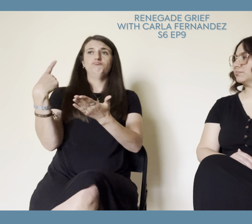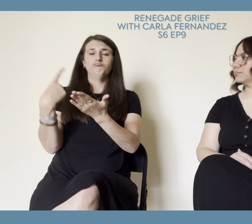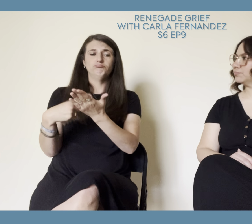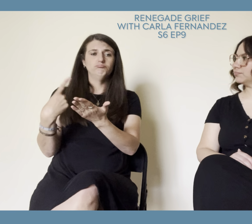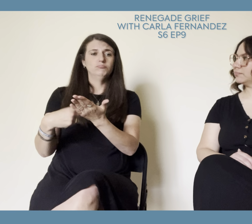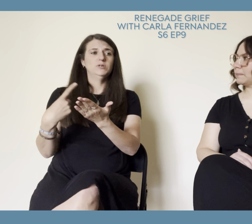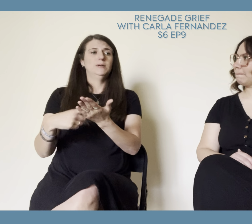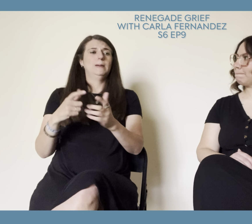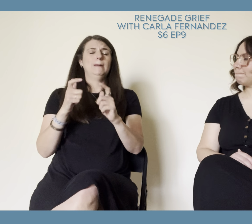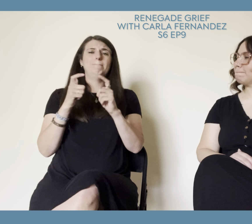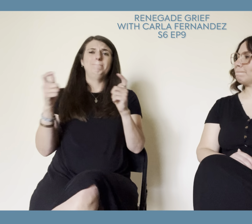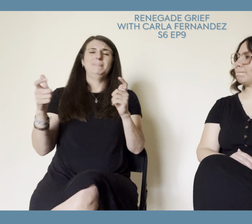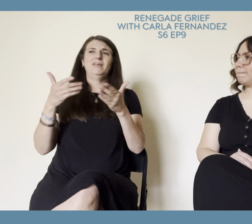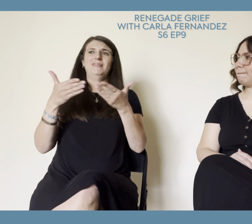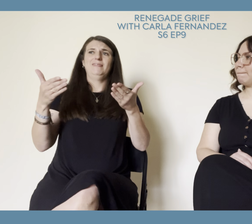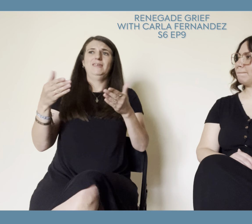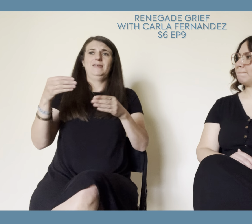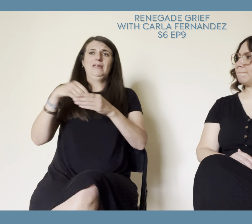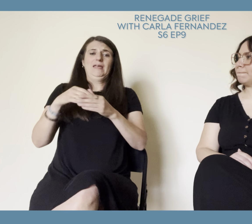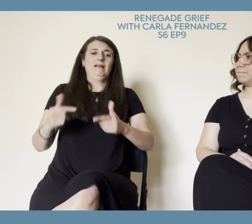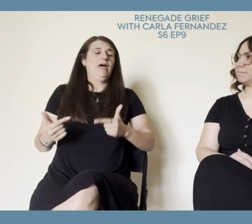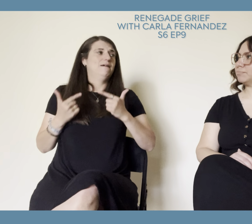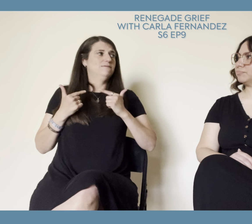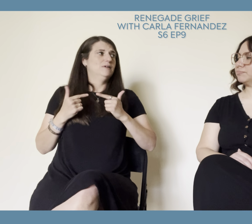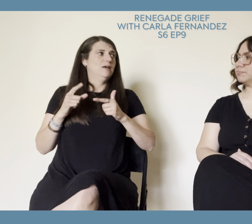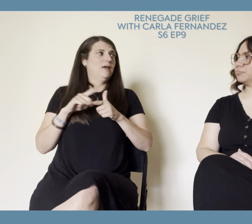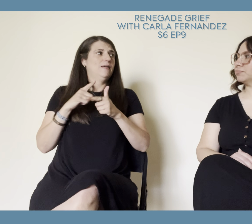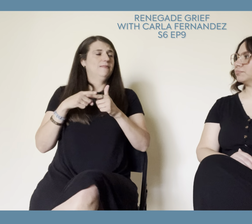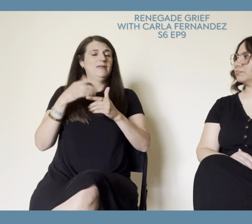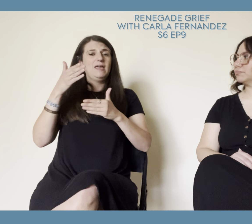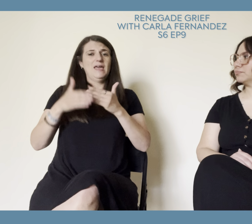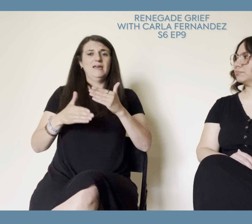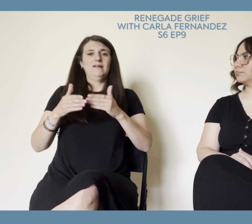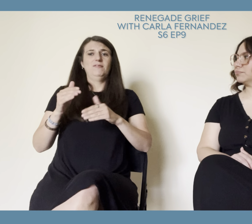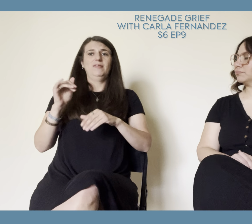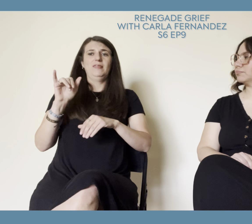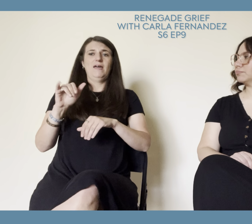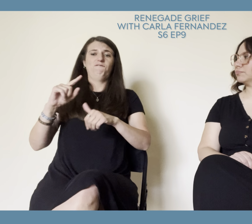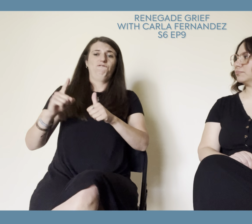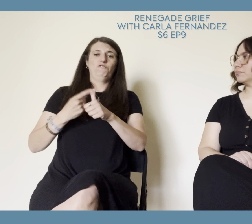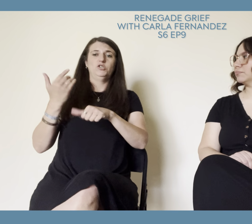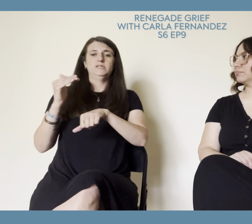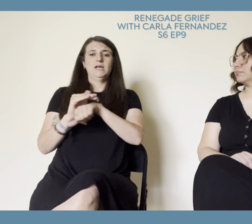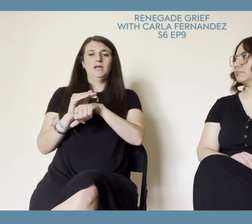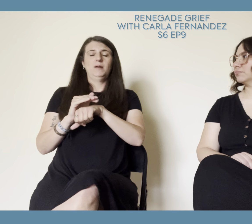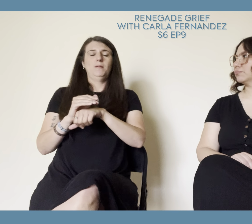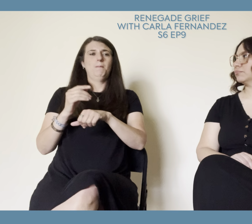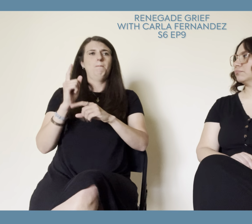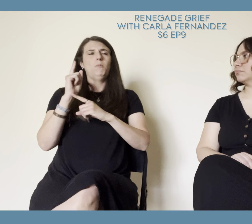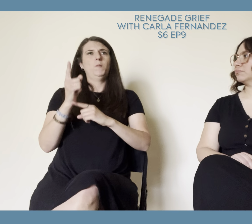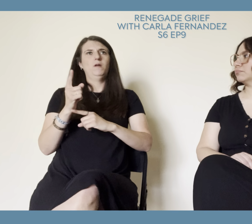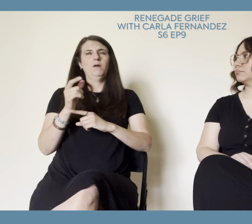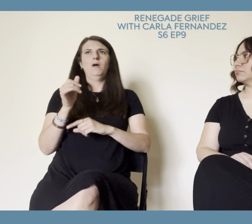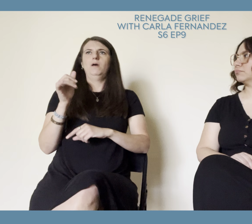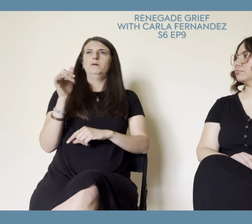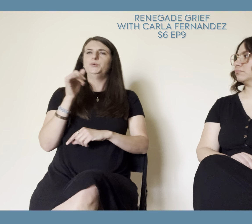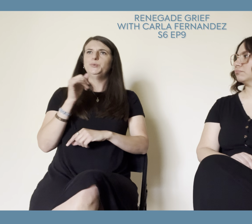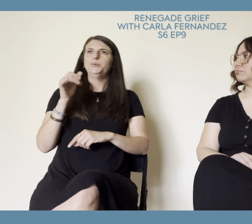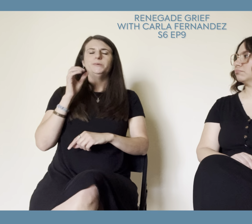major headline in our lives. And at the end of that first night, there was sort of this moment of, this was really cool. This was the best blind